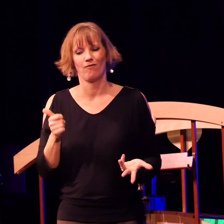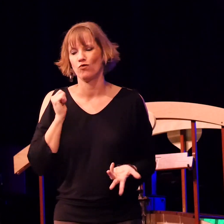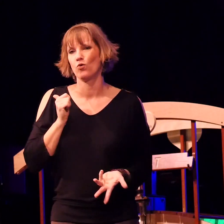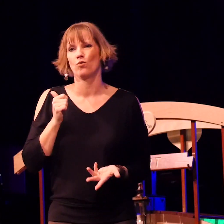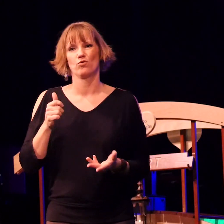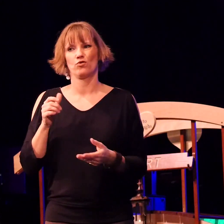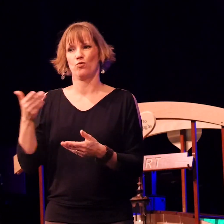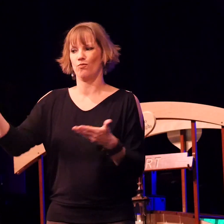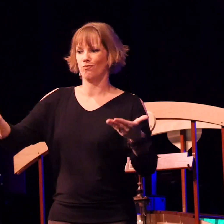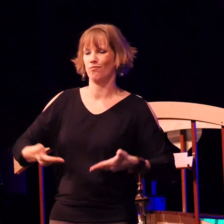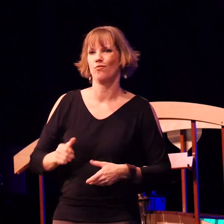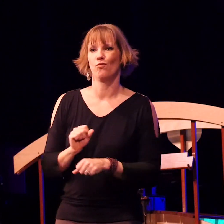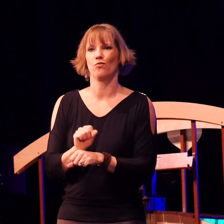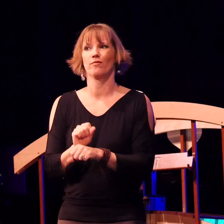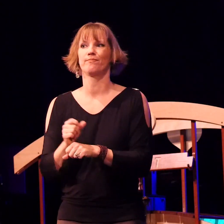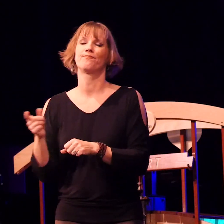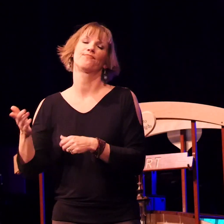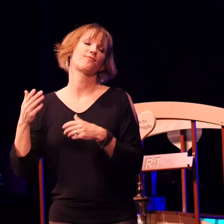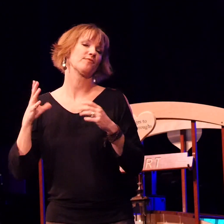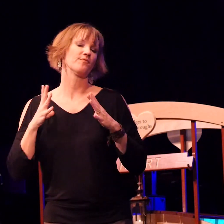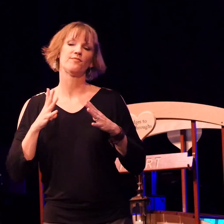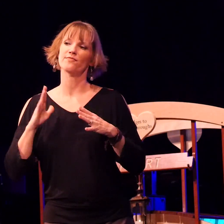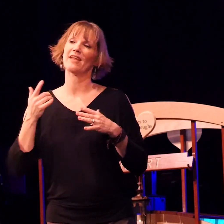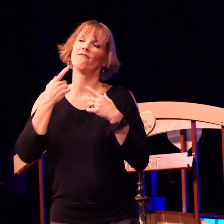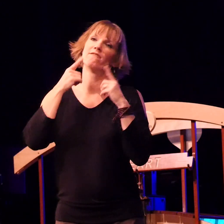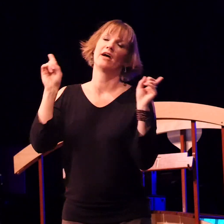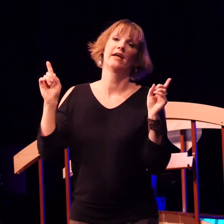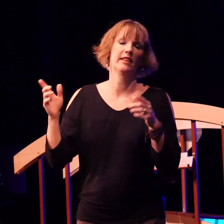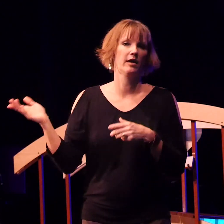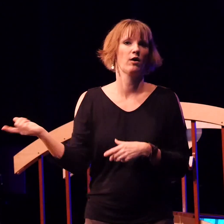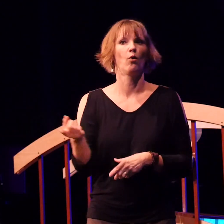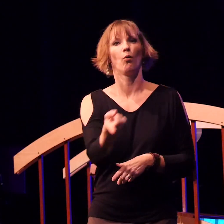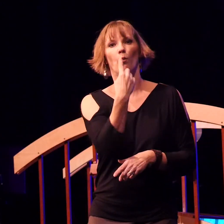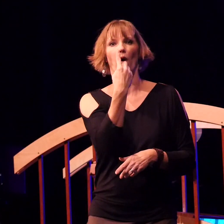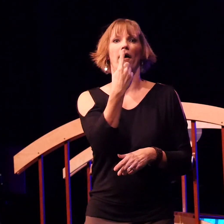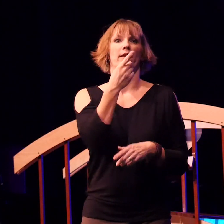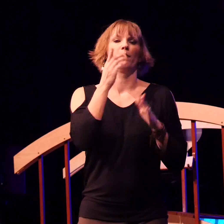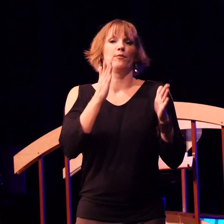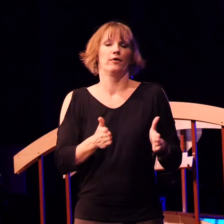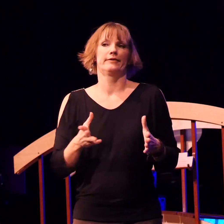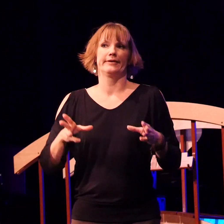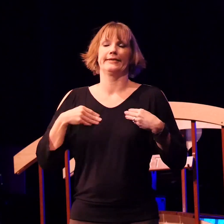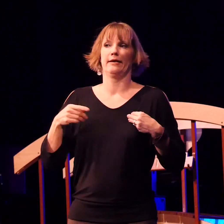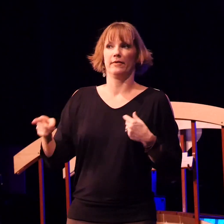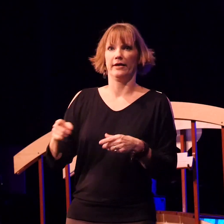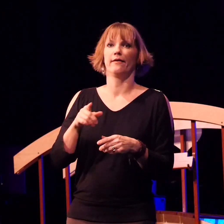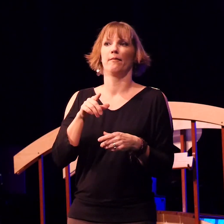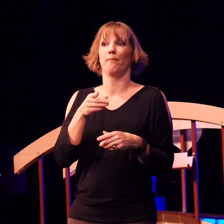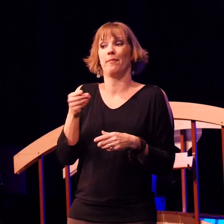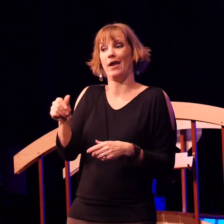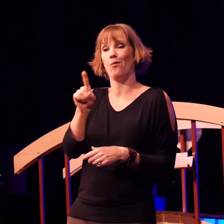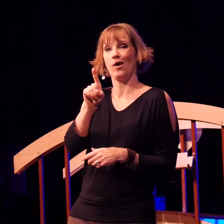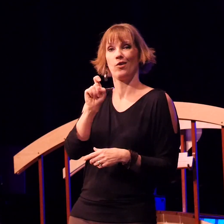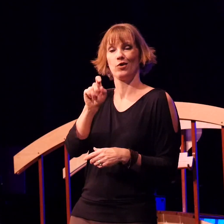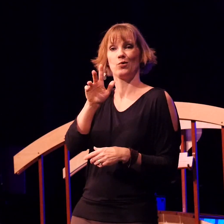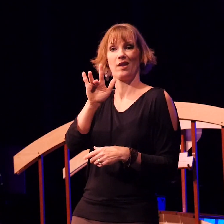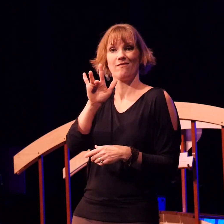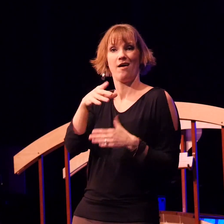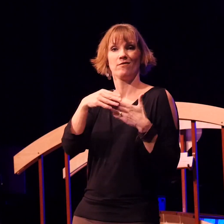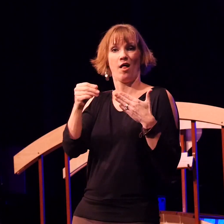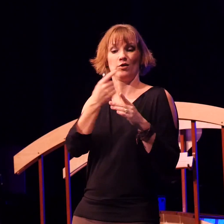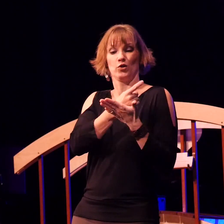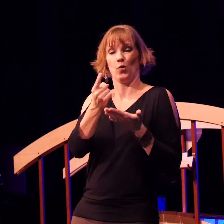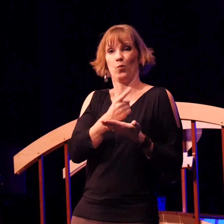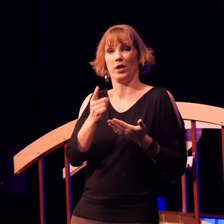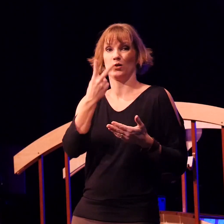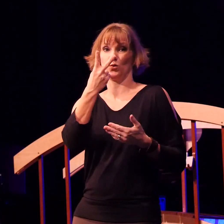accepted her and booked her into a show bar in Boston for $125 a week, doing 2 shows a night. And she got a crummy hotel across the street,